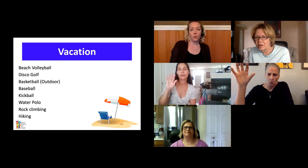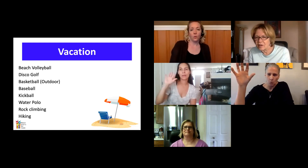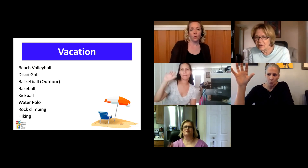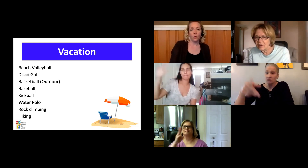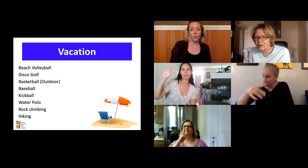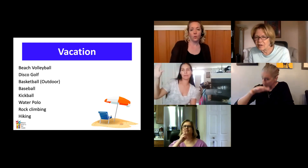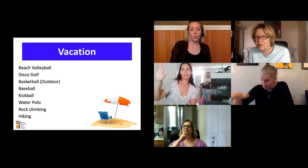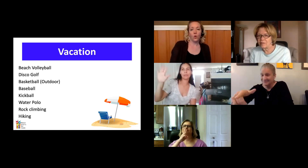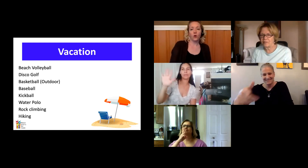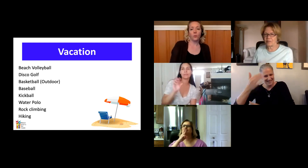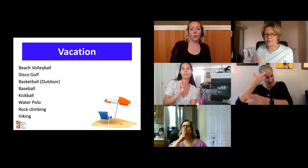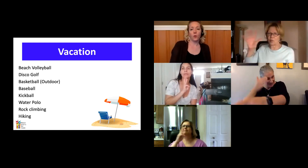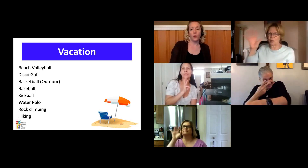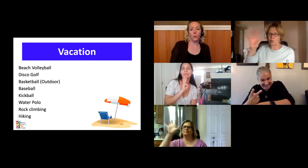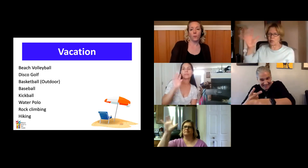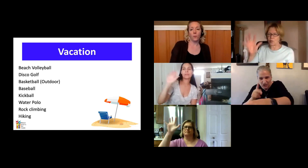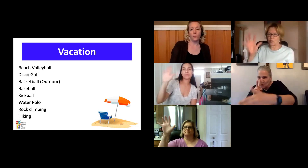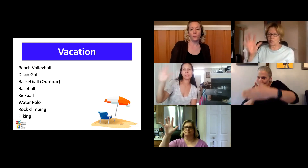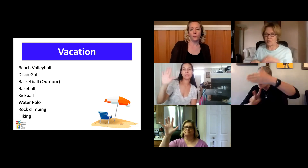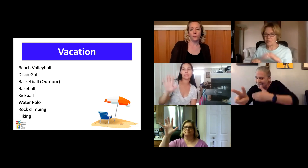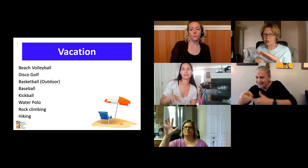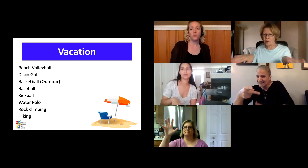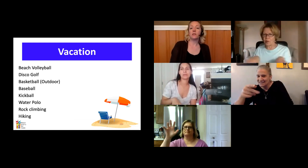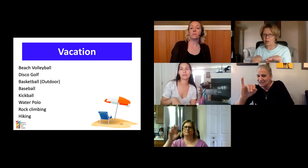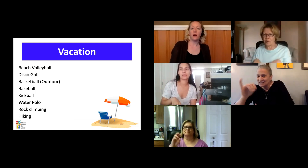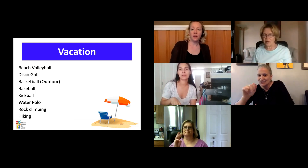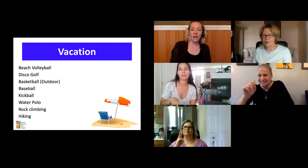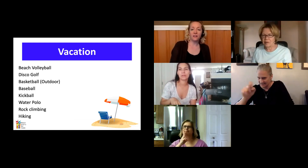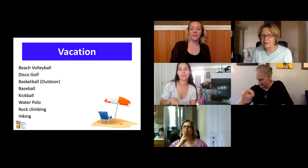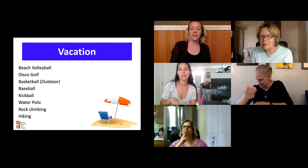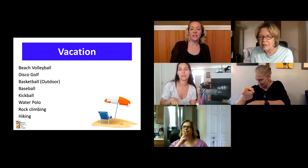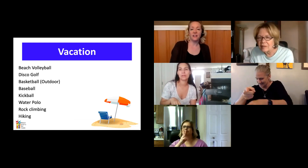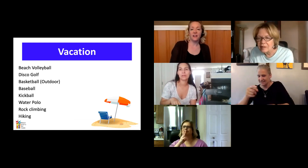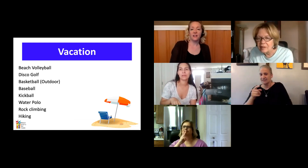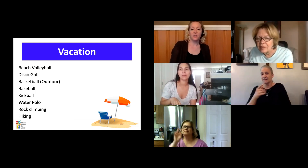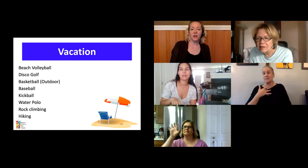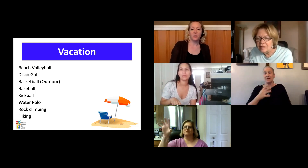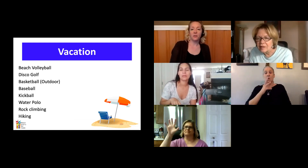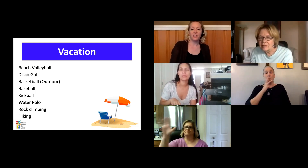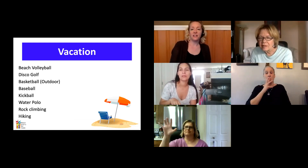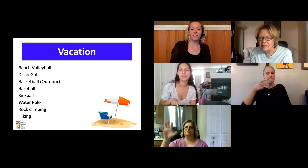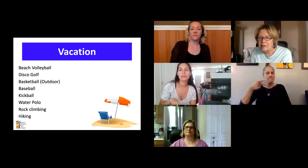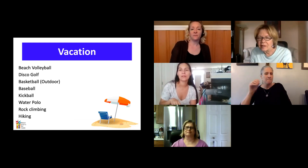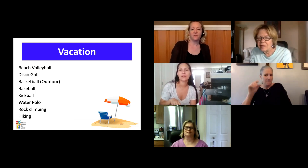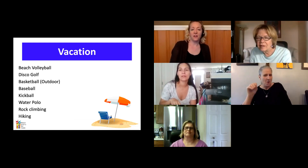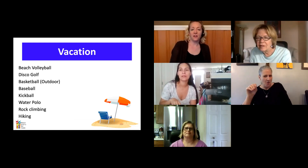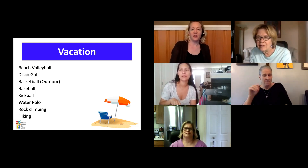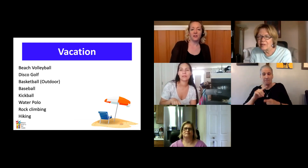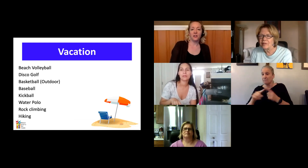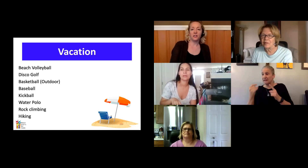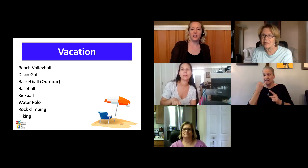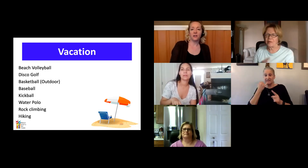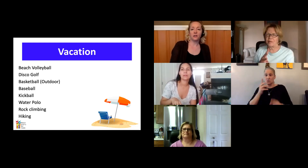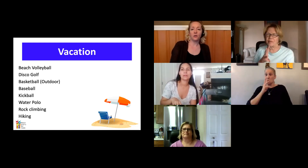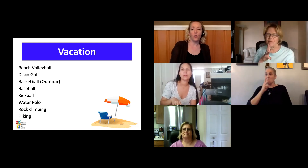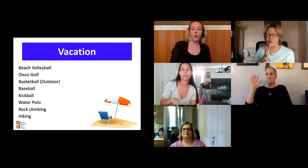Water polo. You can spell, okay, see? You were kind of predicting. Very good, Jeanette. Okay, so water,